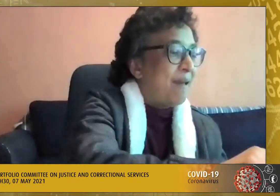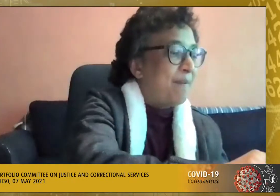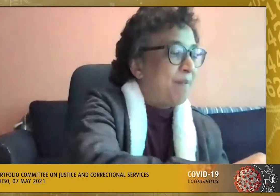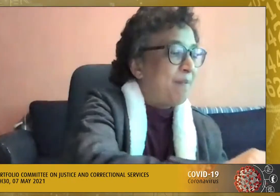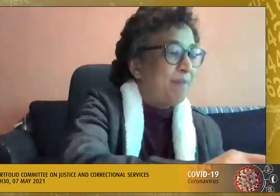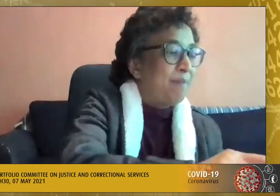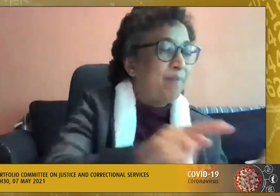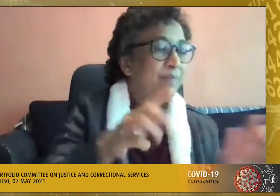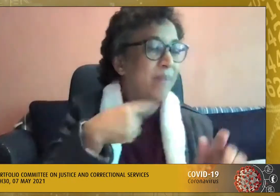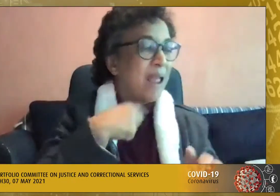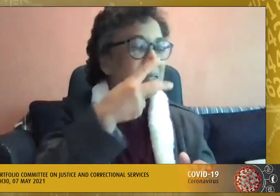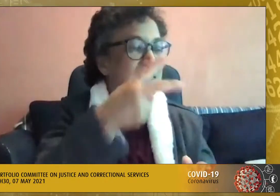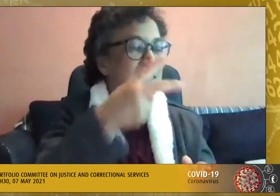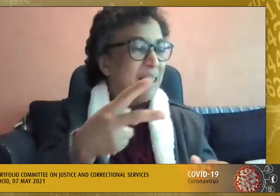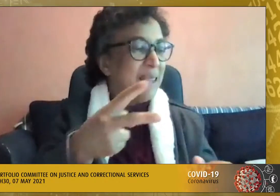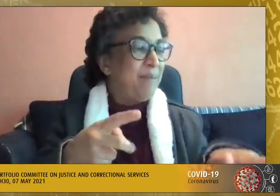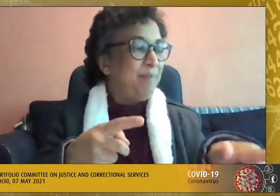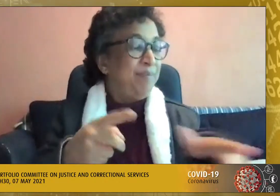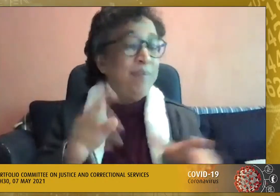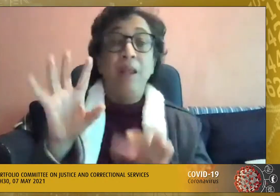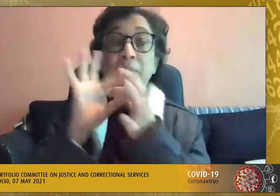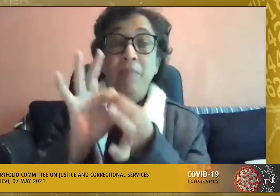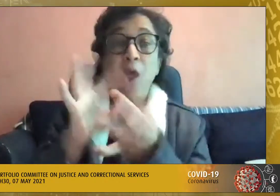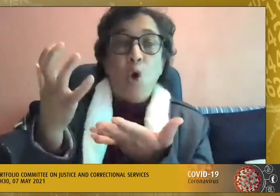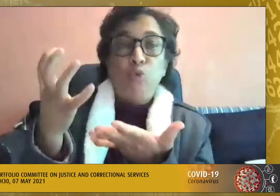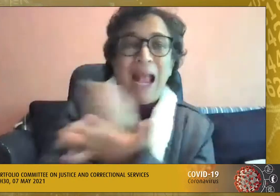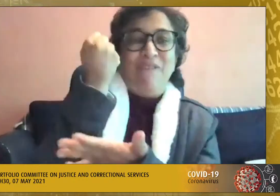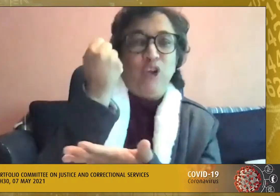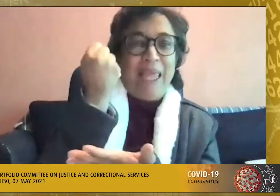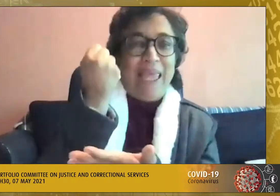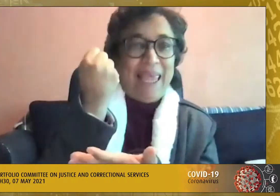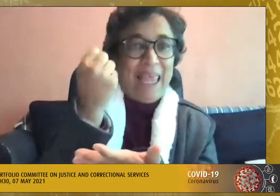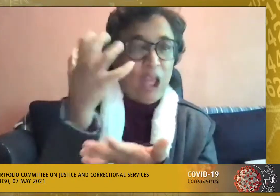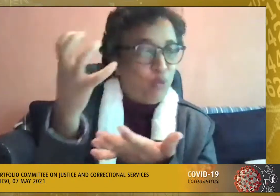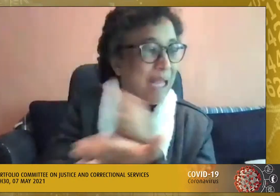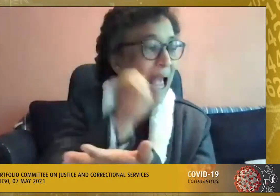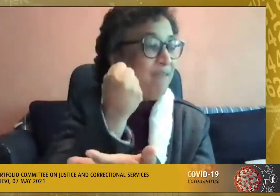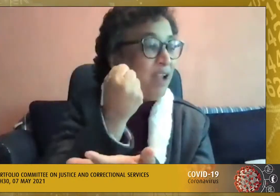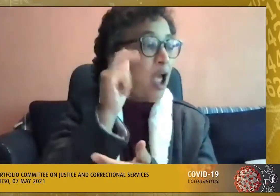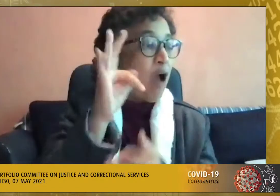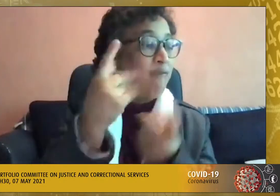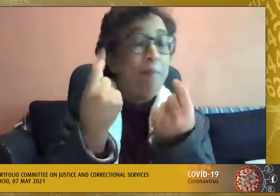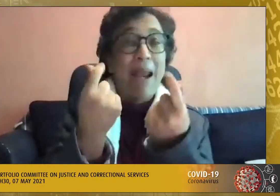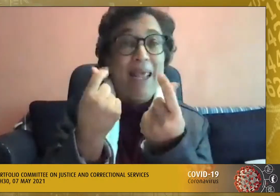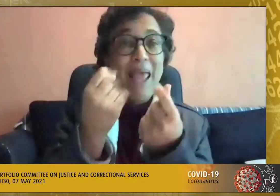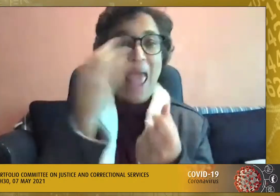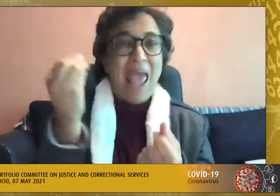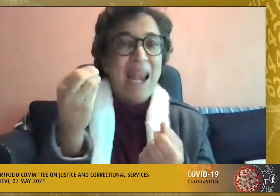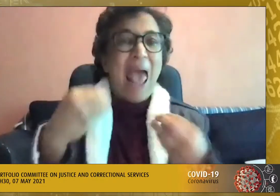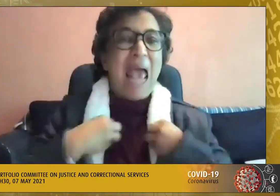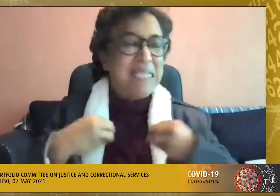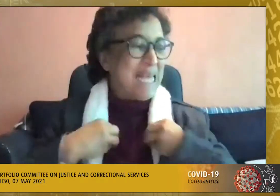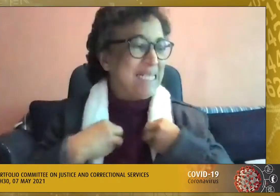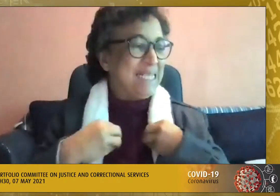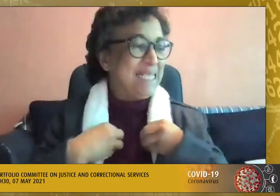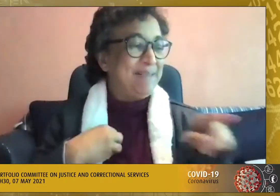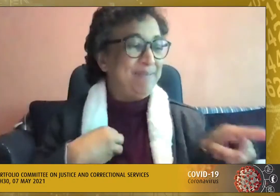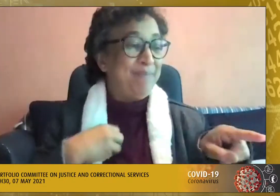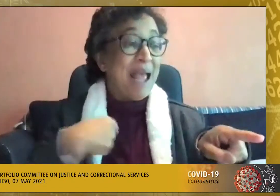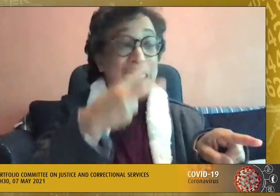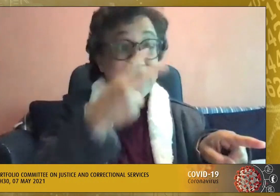on slide 16 I see uh with regards to recovery of